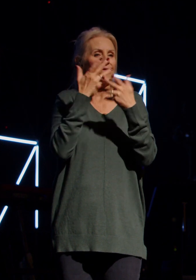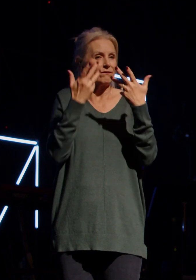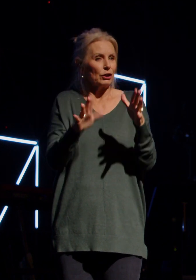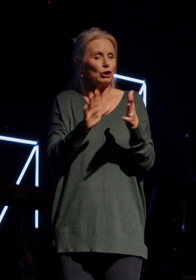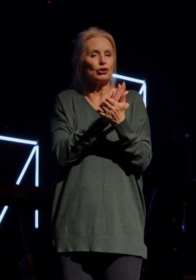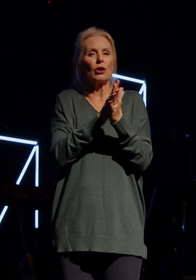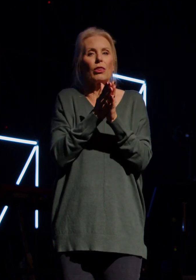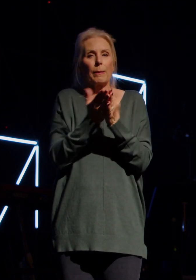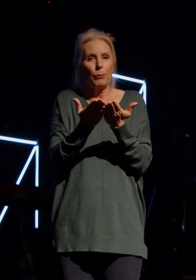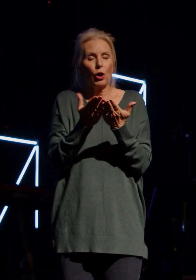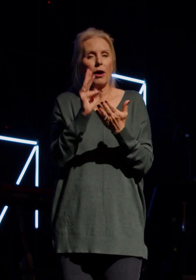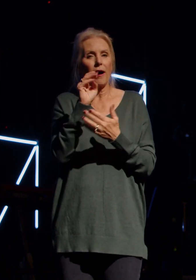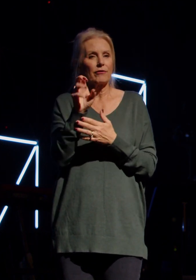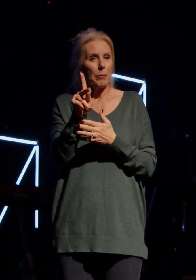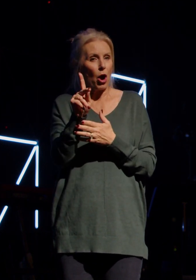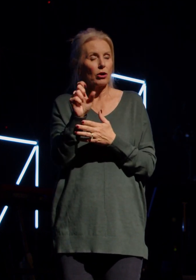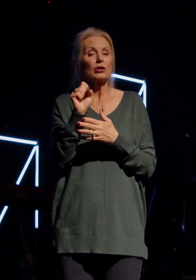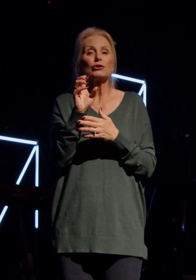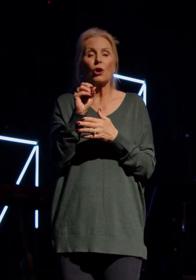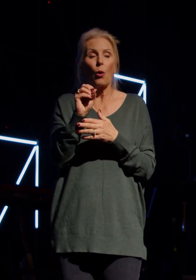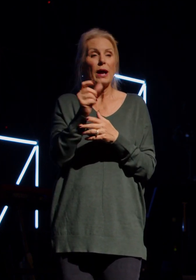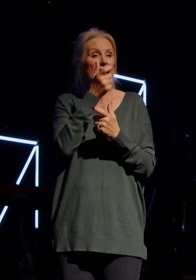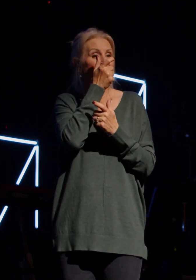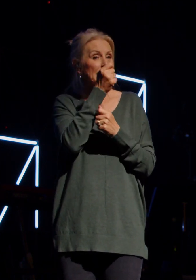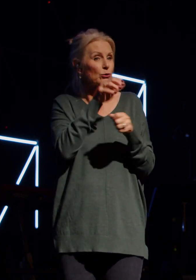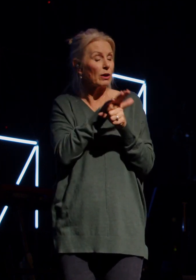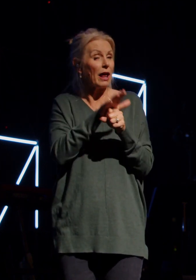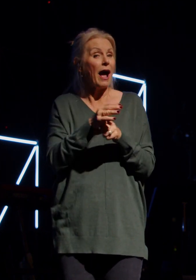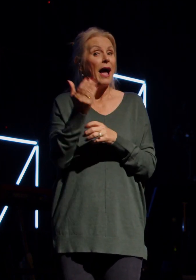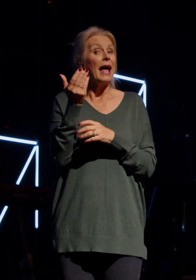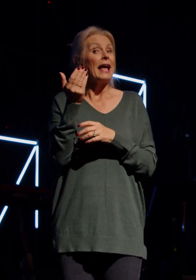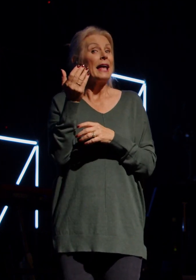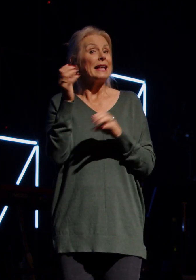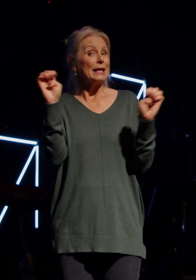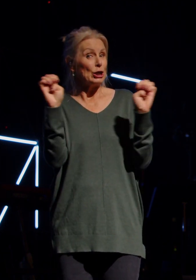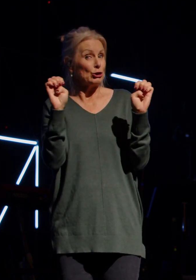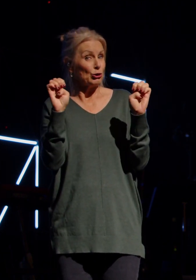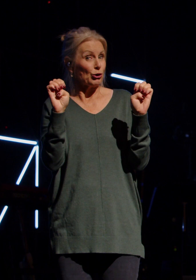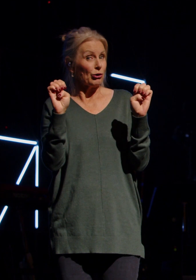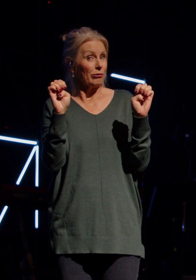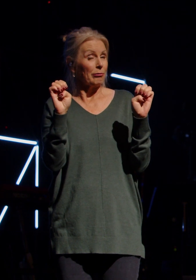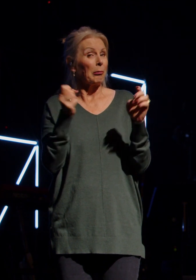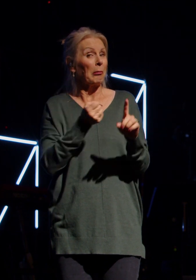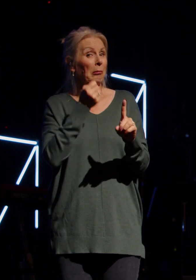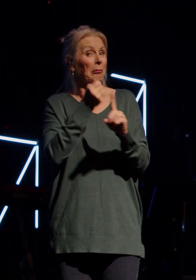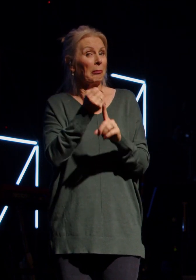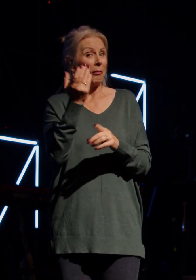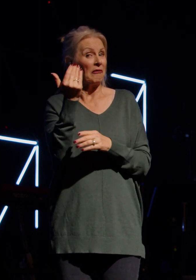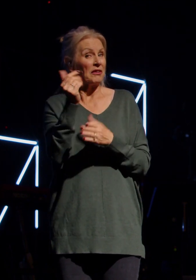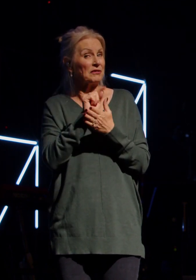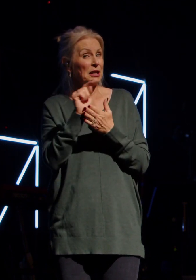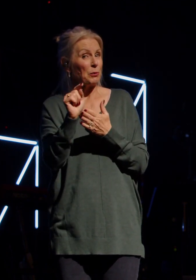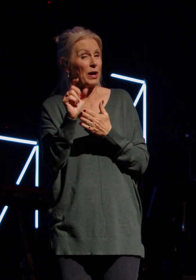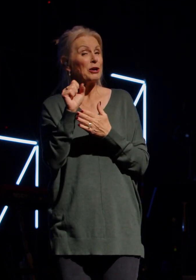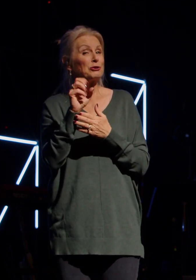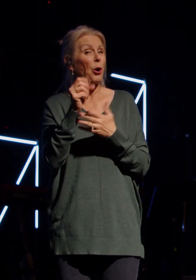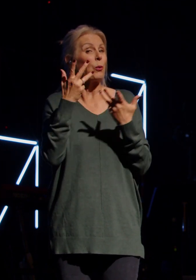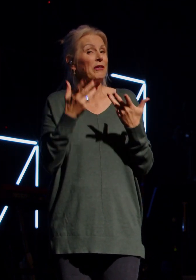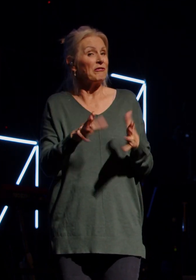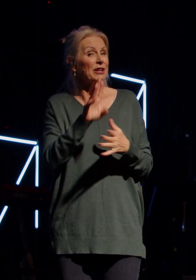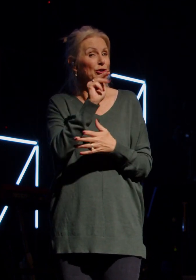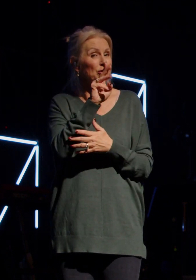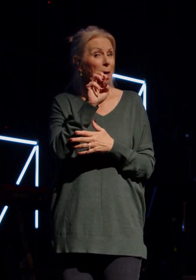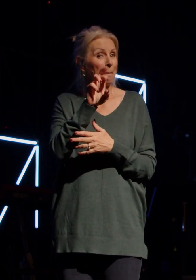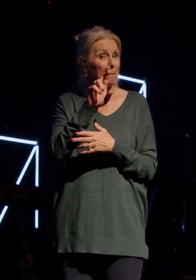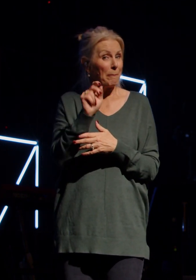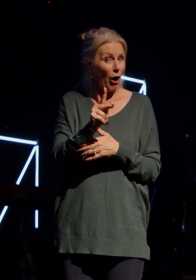week. Interesting enough, I think it's interesting, Easter's in 15 weeks. So we're going to finish Mark. We're